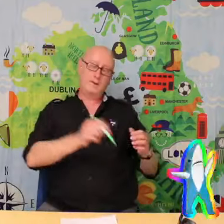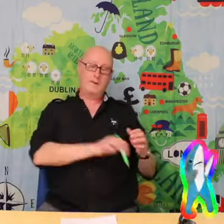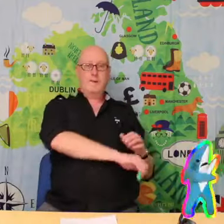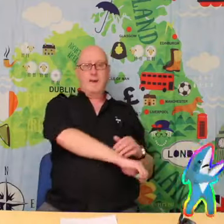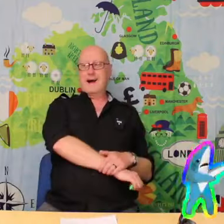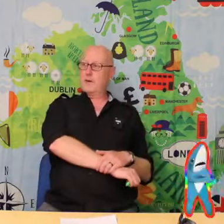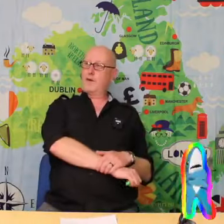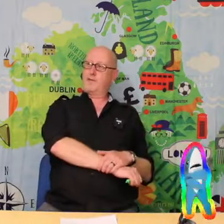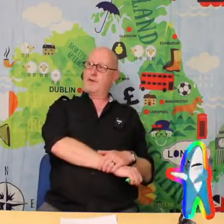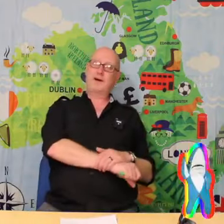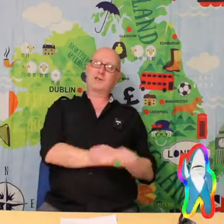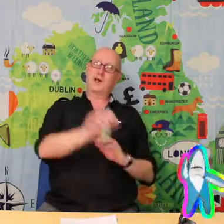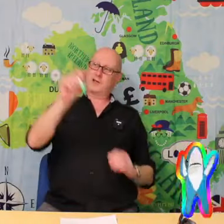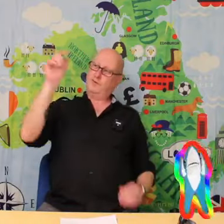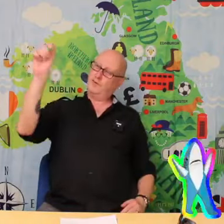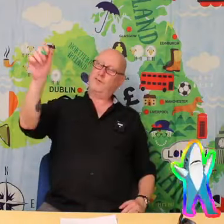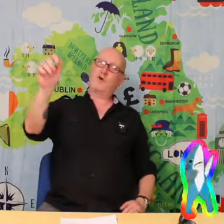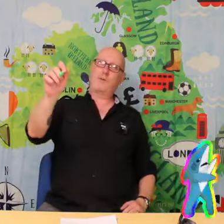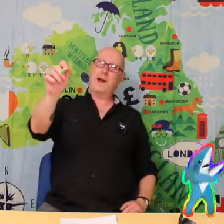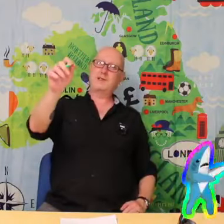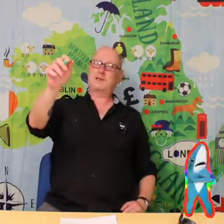around the world combined. I know that for a fact, because I lost 54 pence